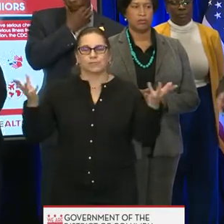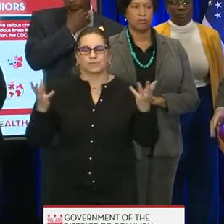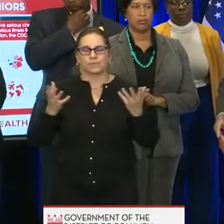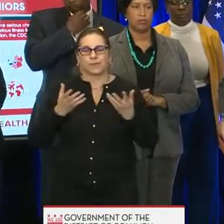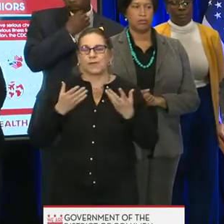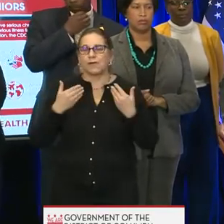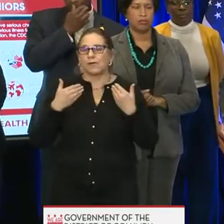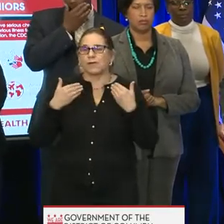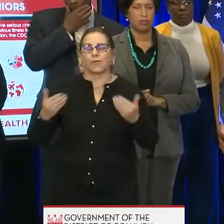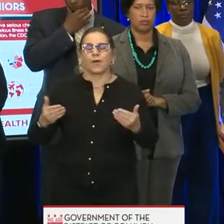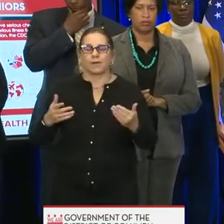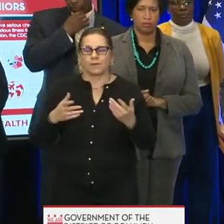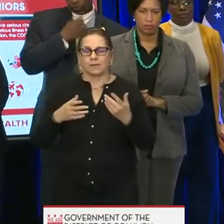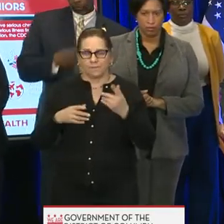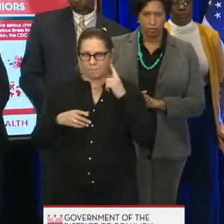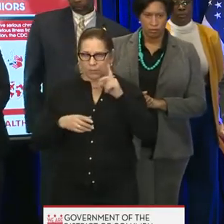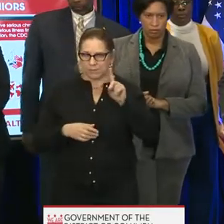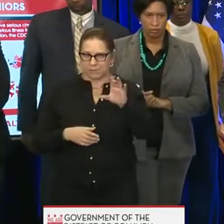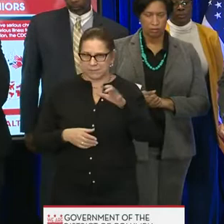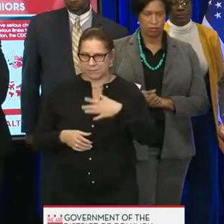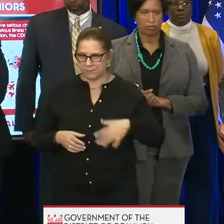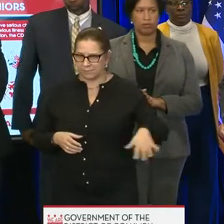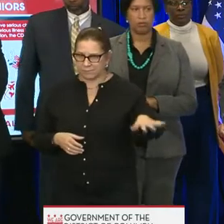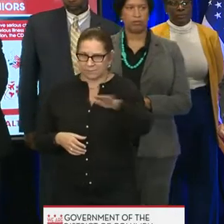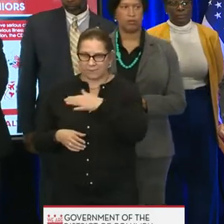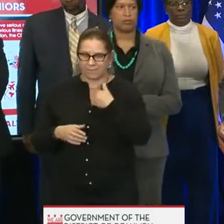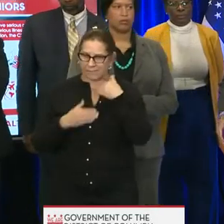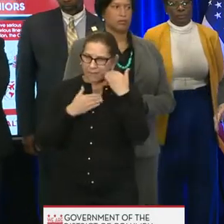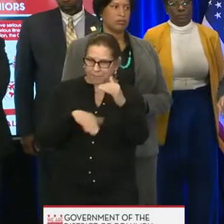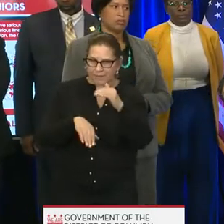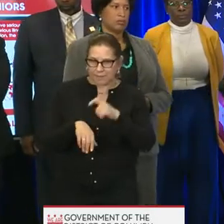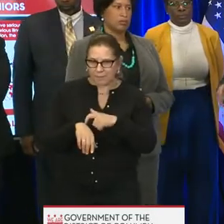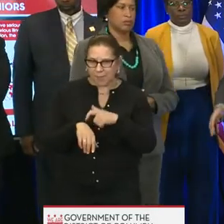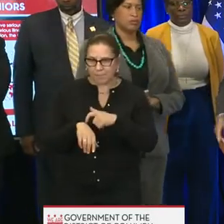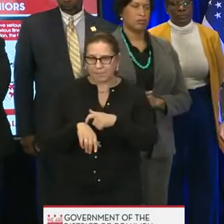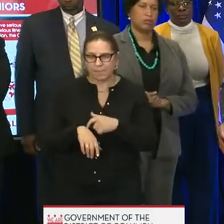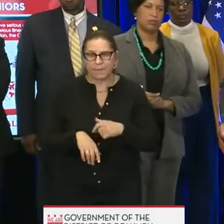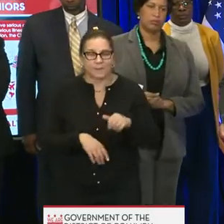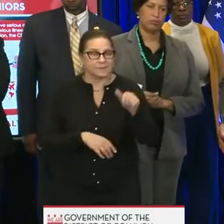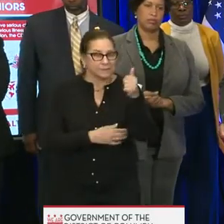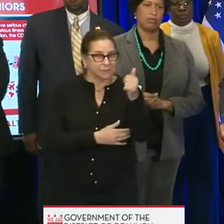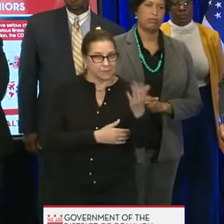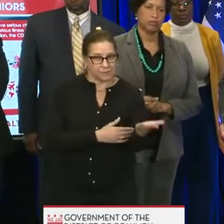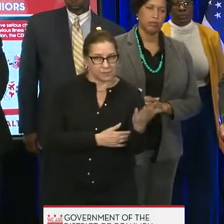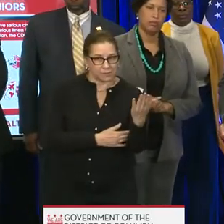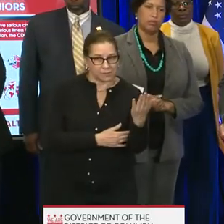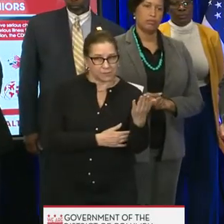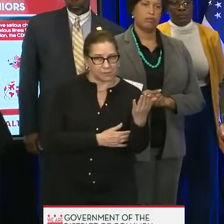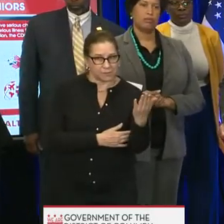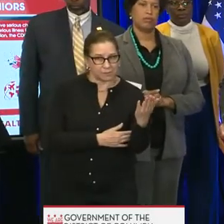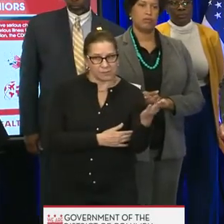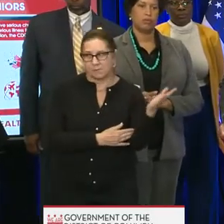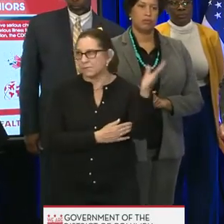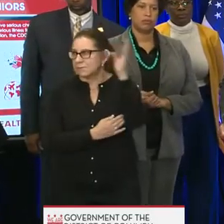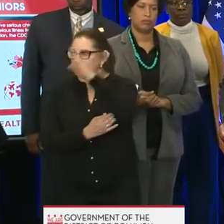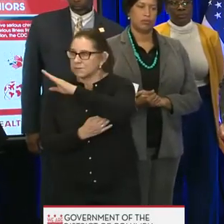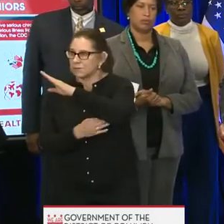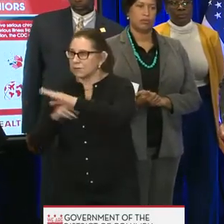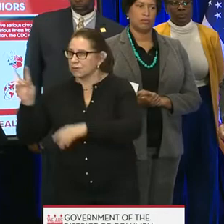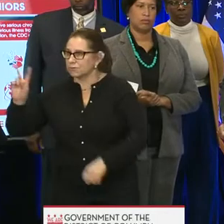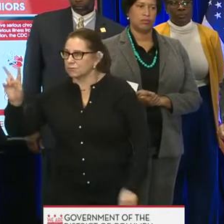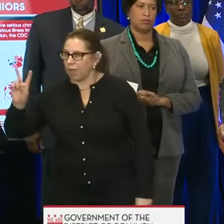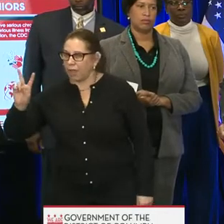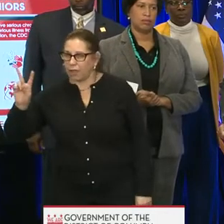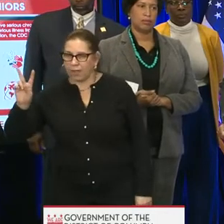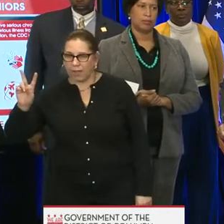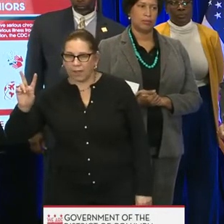of time period on the site selected. So it begins at 10 a.m. And concludes at 2 p.m. And it is something that we'll